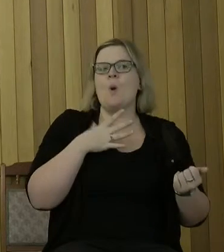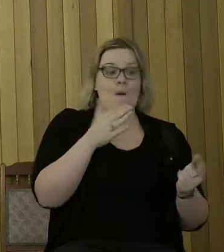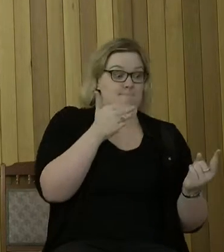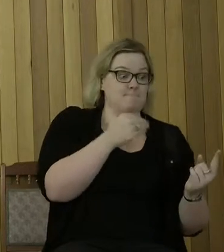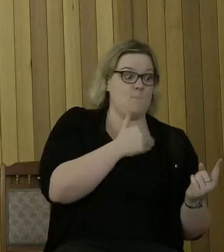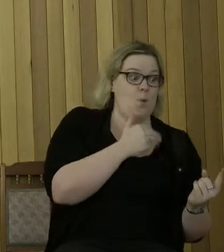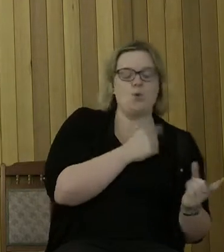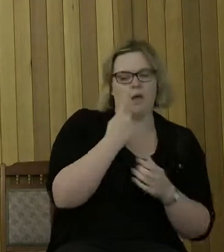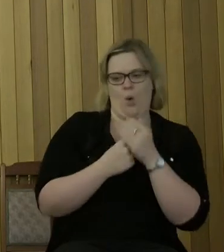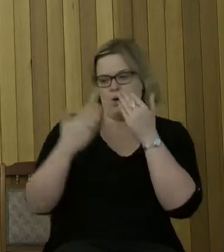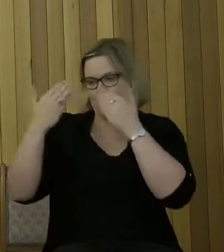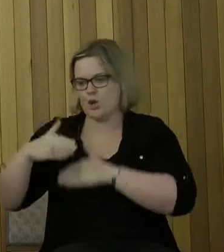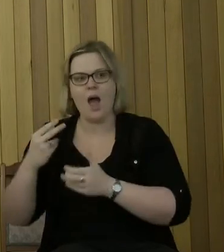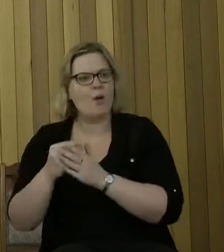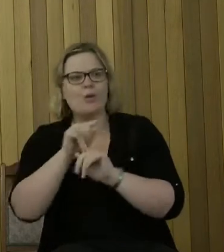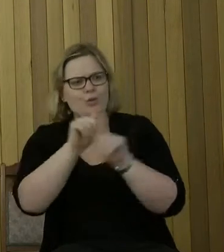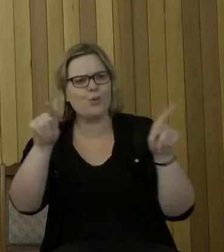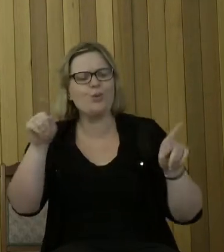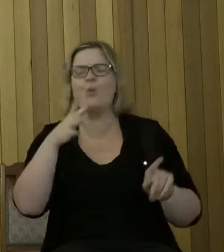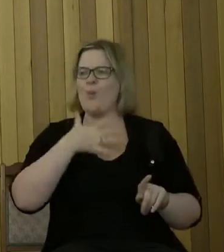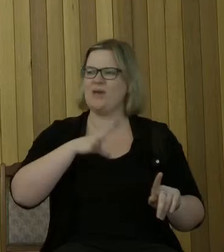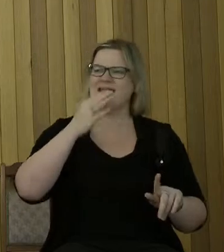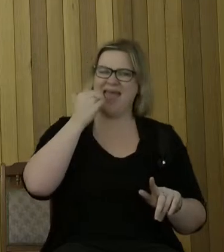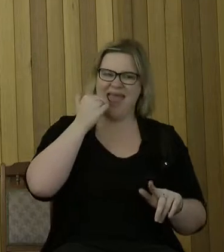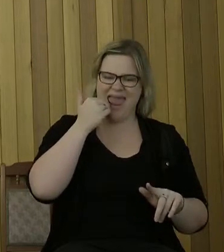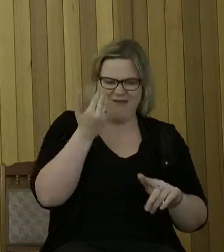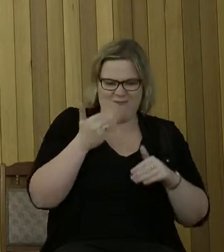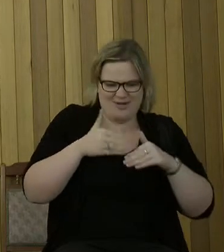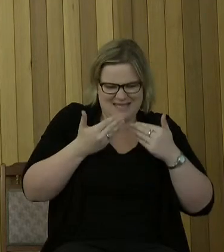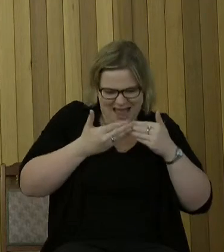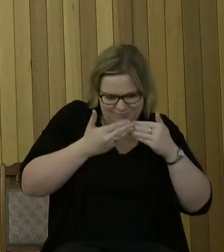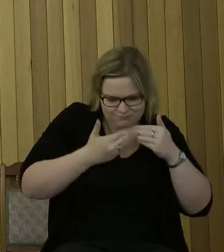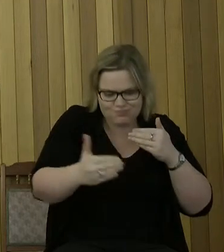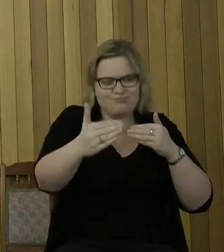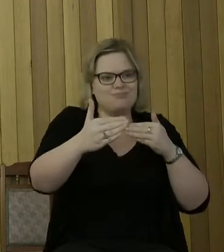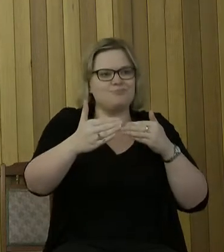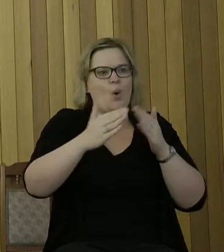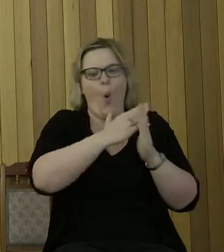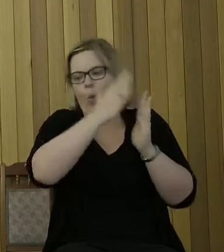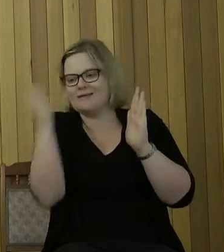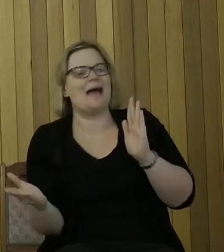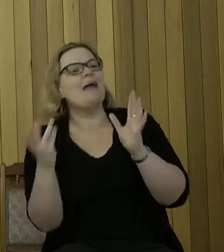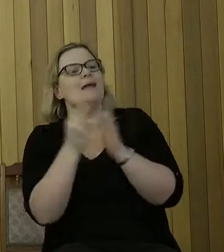morning or the night with you, but he wants to spend every moment of every day with you.